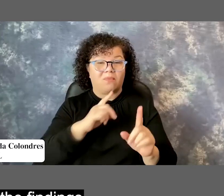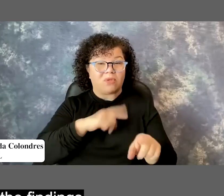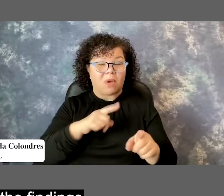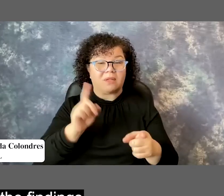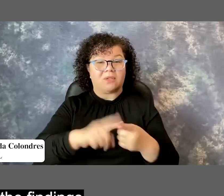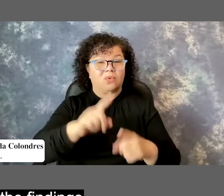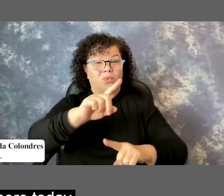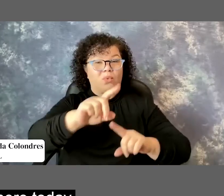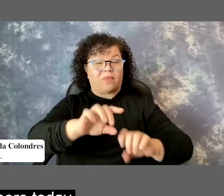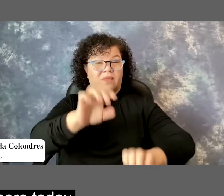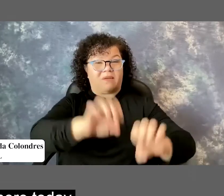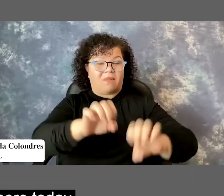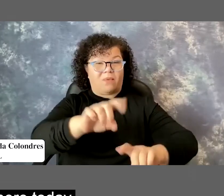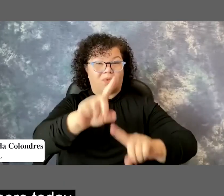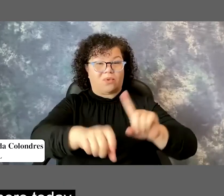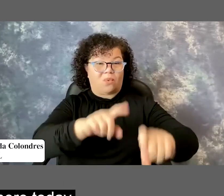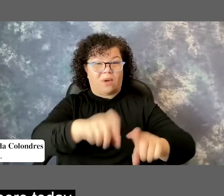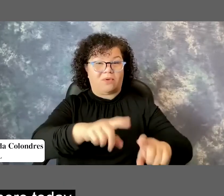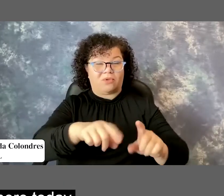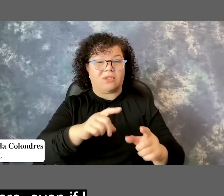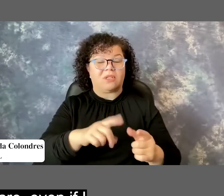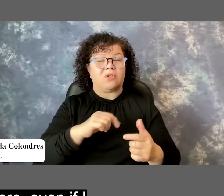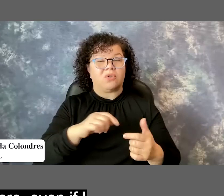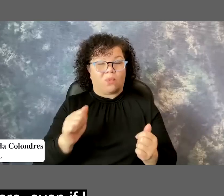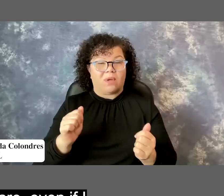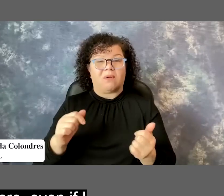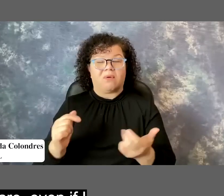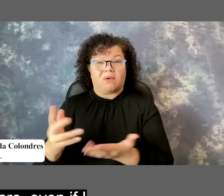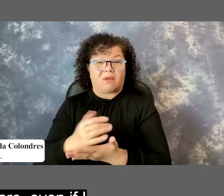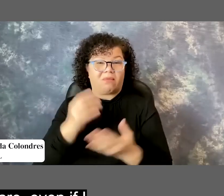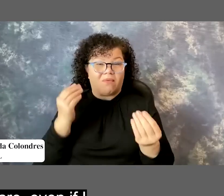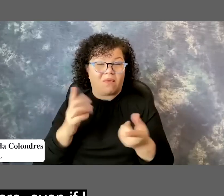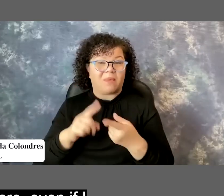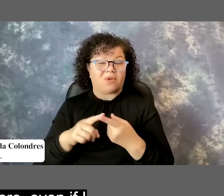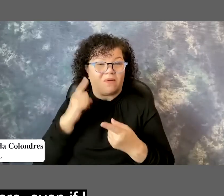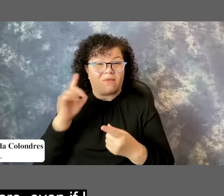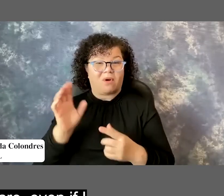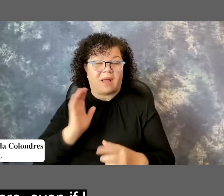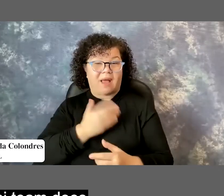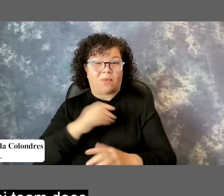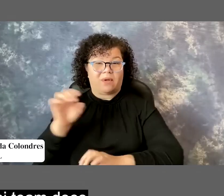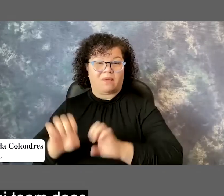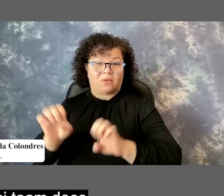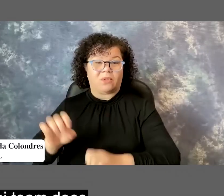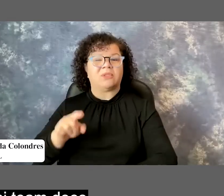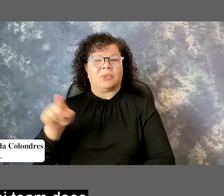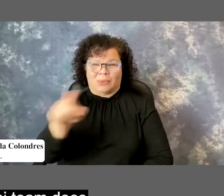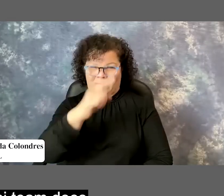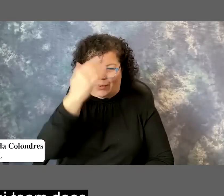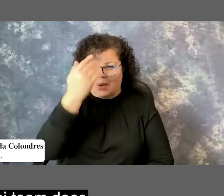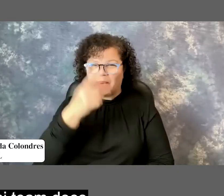to inform the findings that were shared here today. You know who you are, even if I do not,